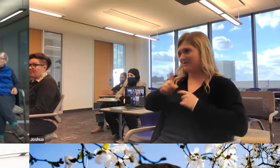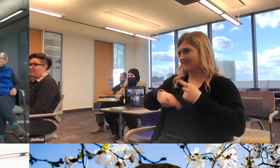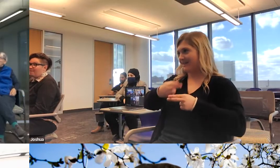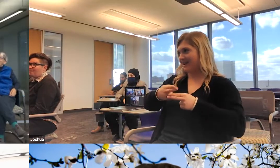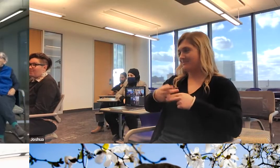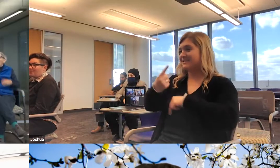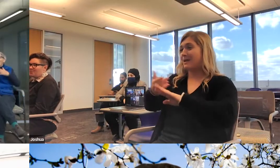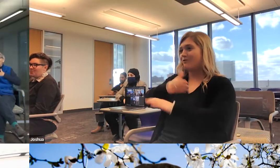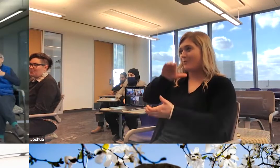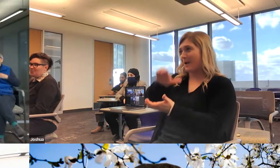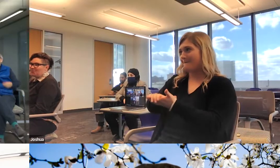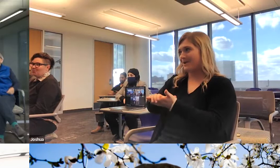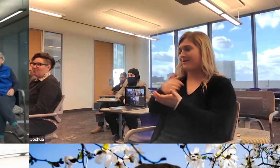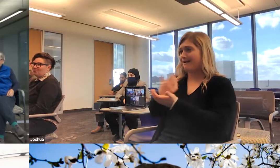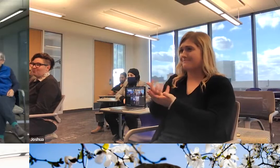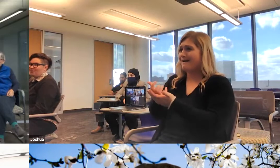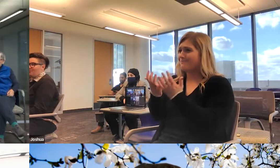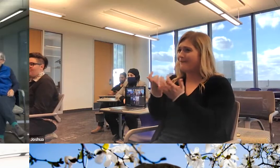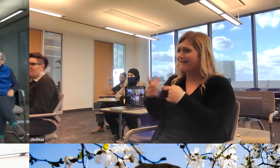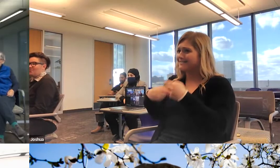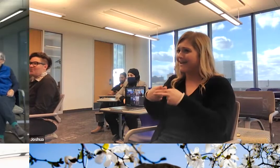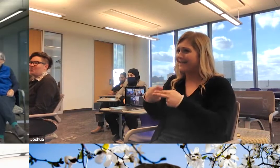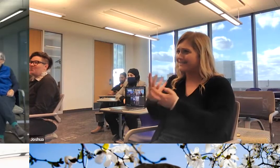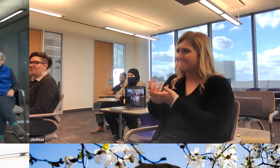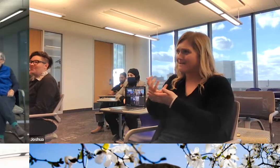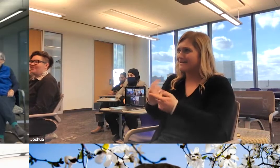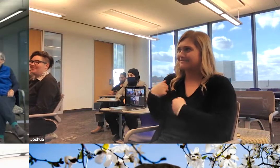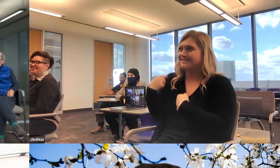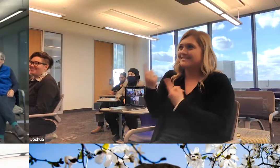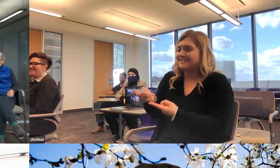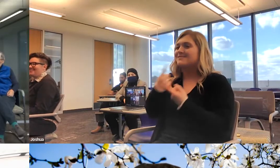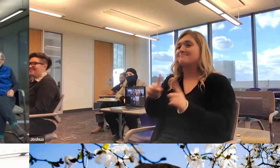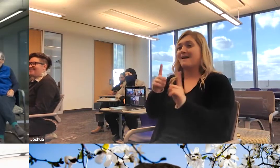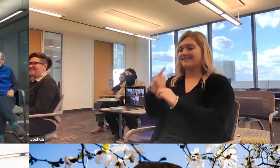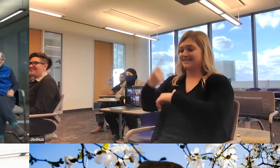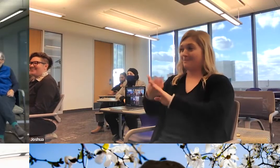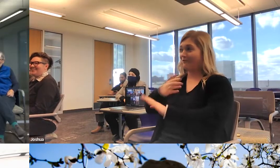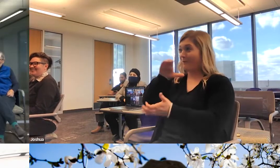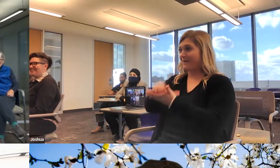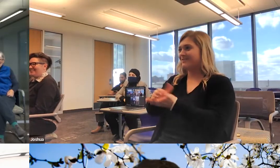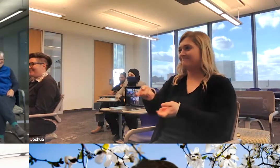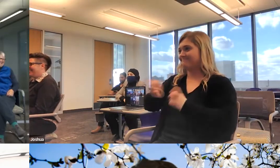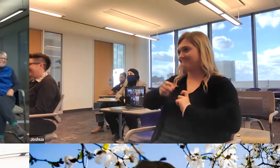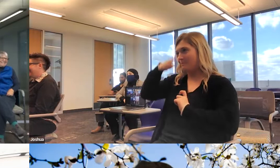the day before we got married. I've been begging him for a sign name for a long time, and he finally gave me one.